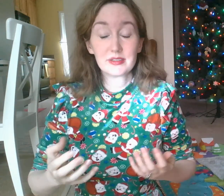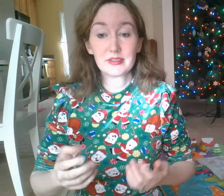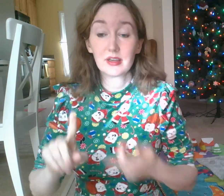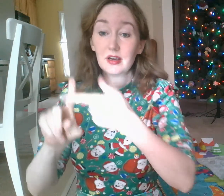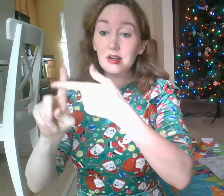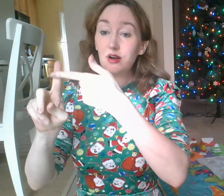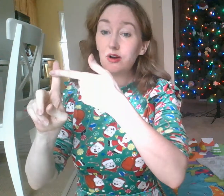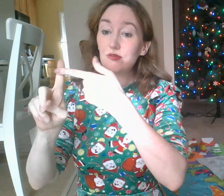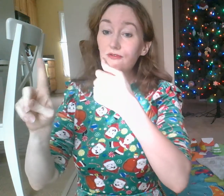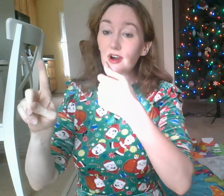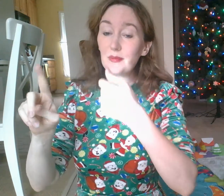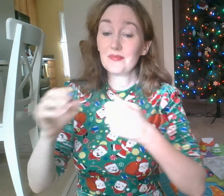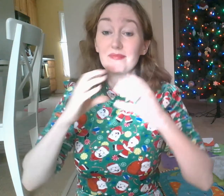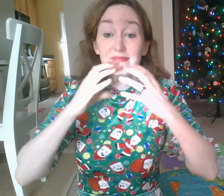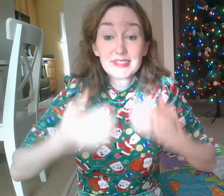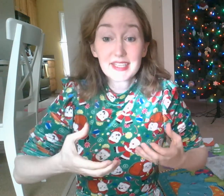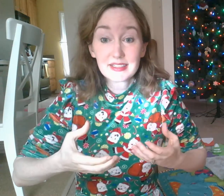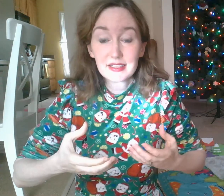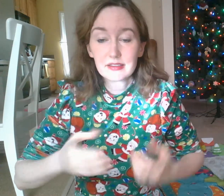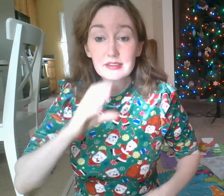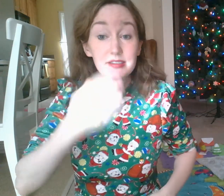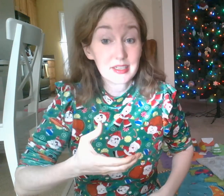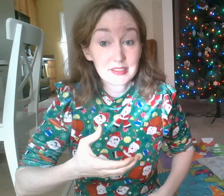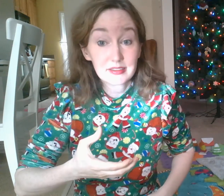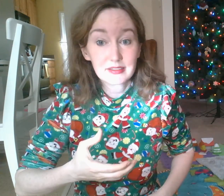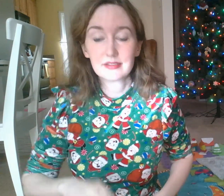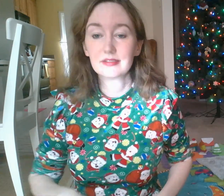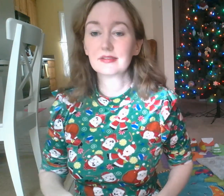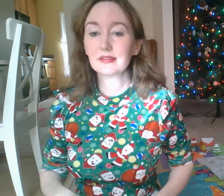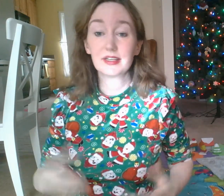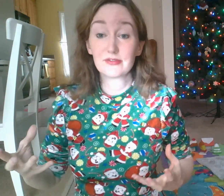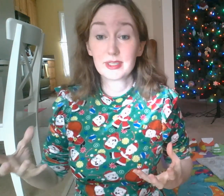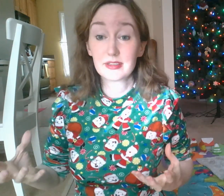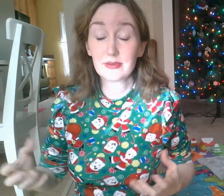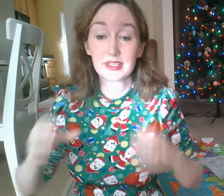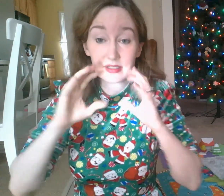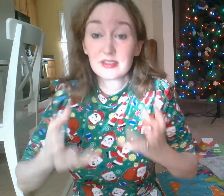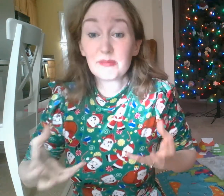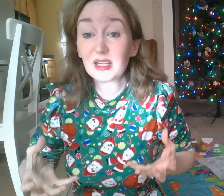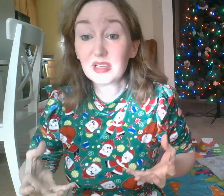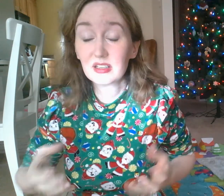want from Santa? Santa. Lots of ways to do Santa. Just make a beard.